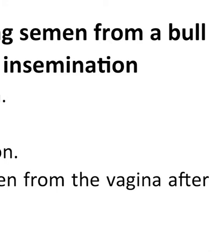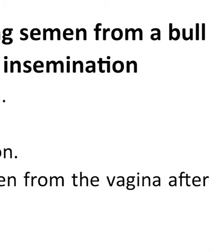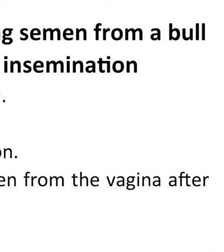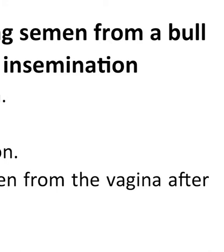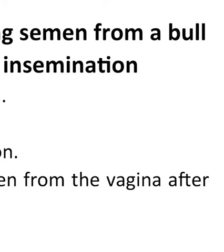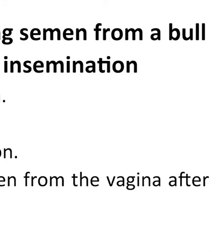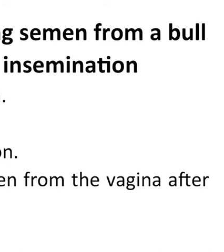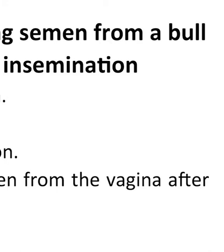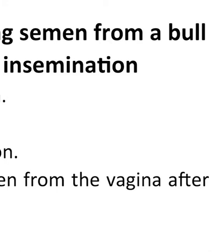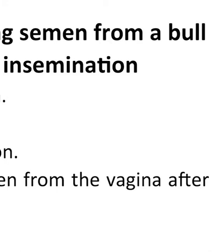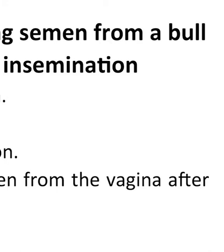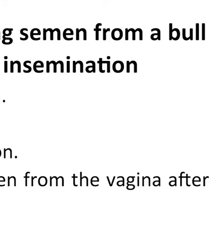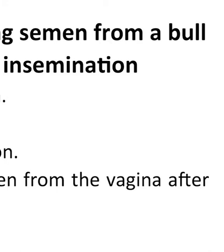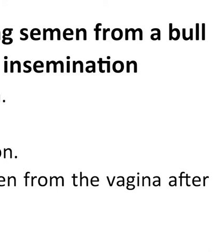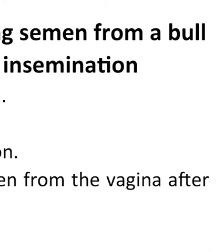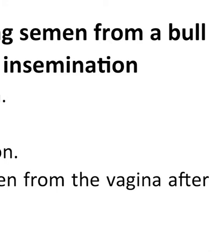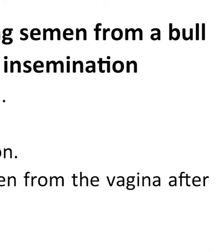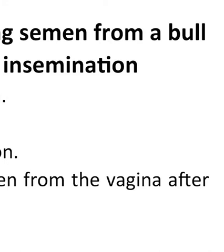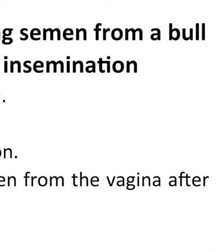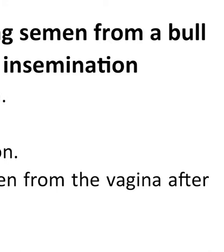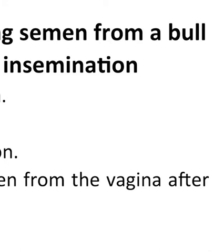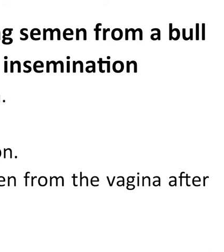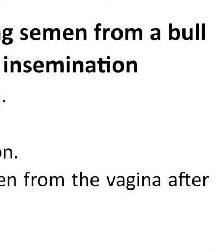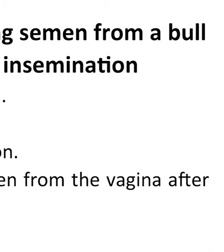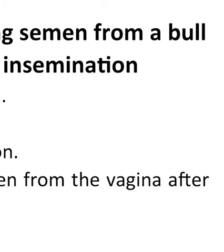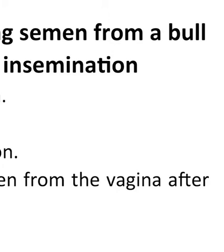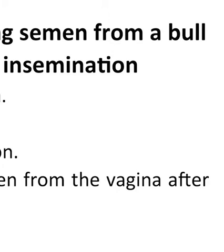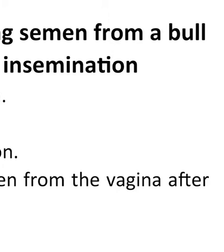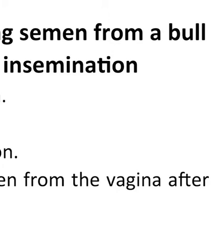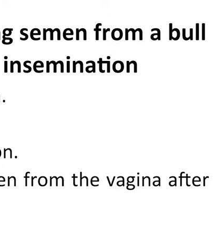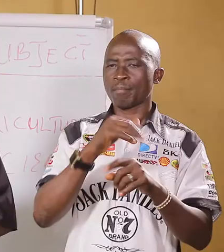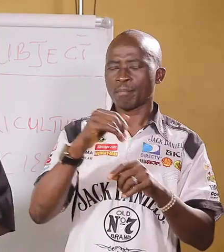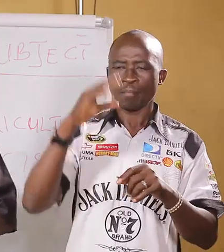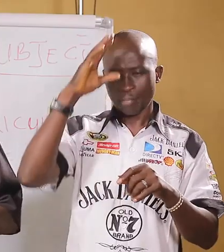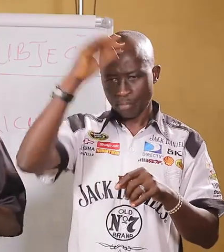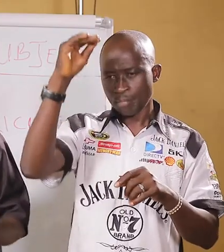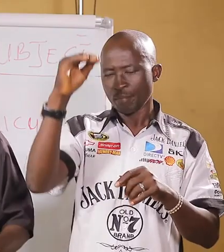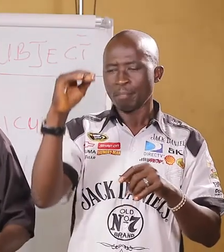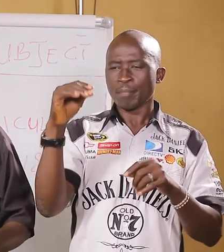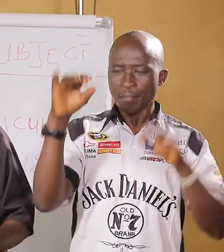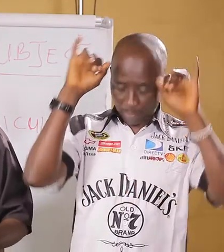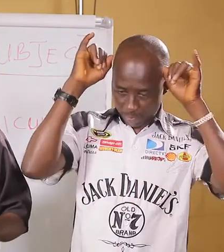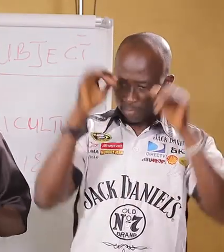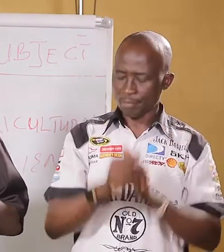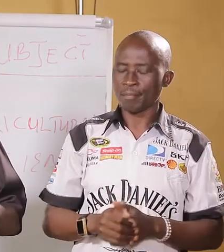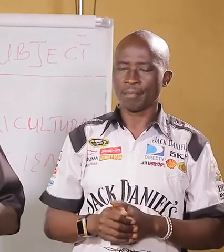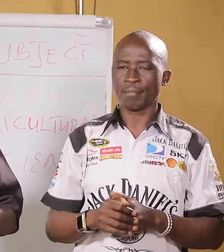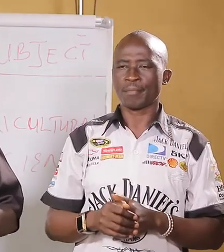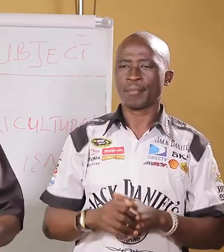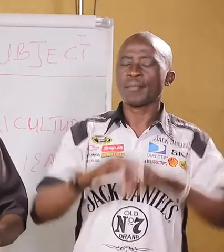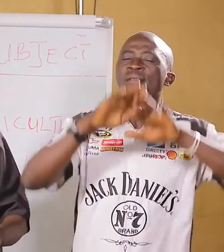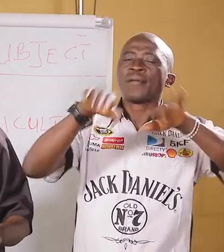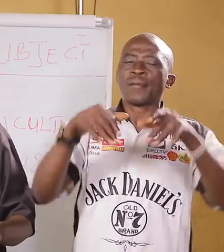Method of collecting semen from a bull for artificial insemination. That is, how do